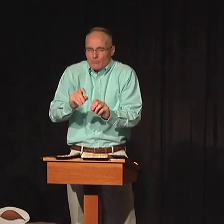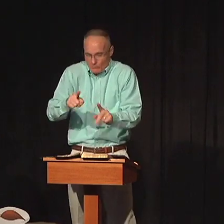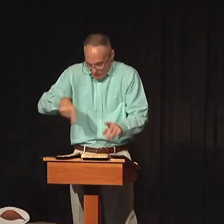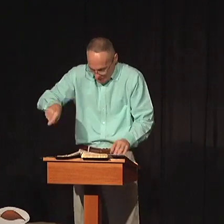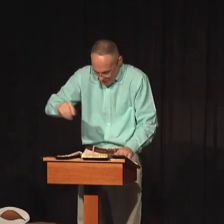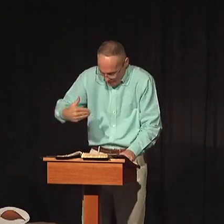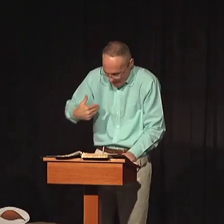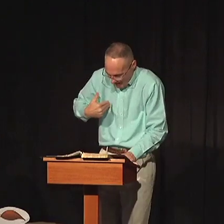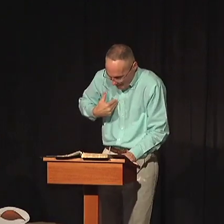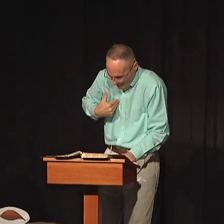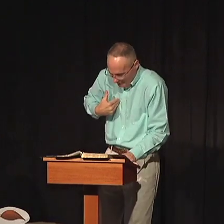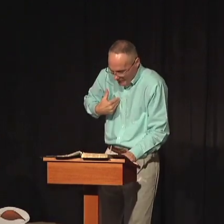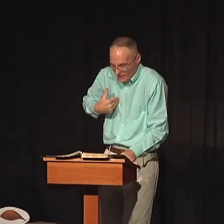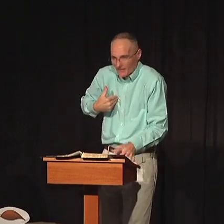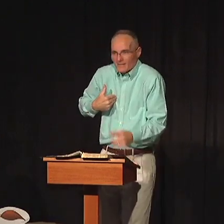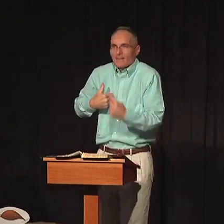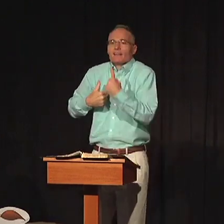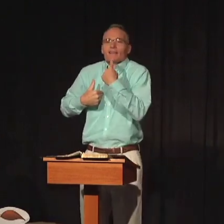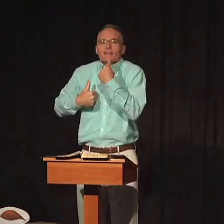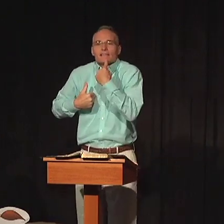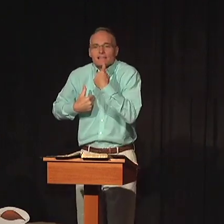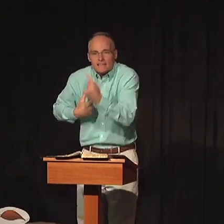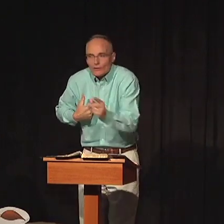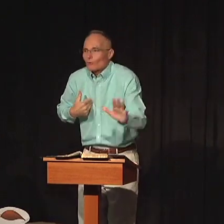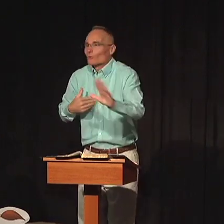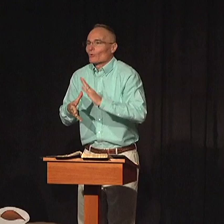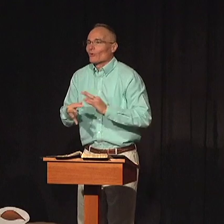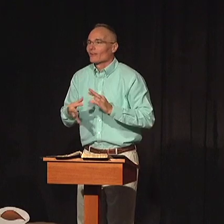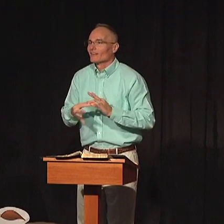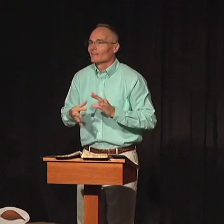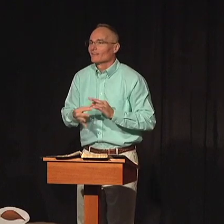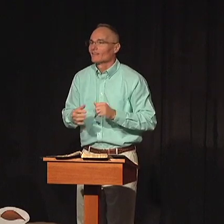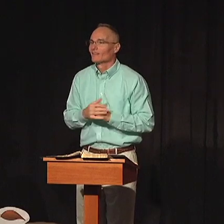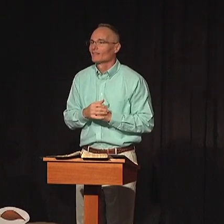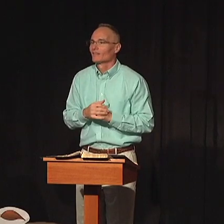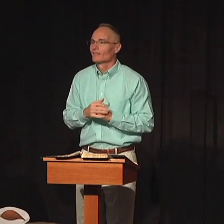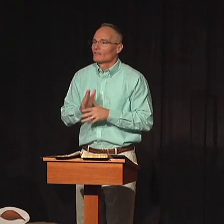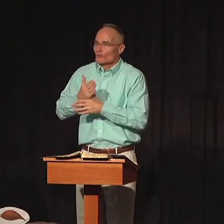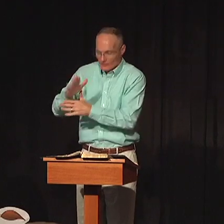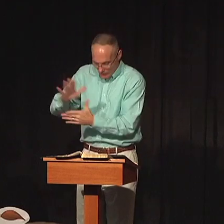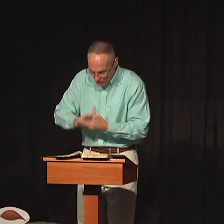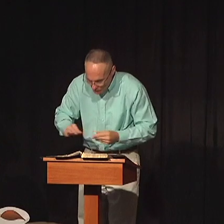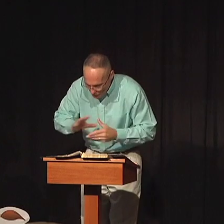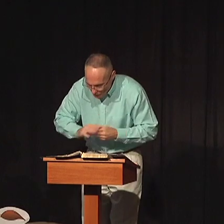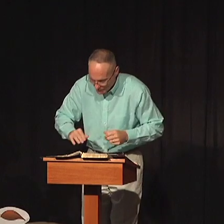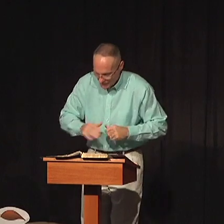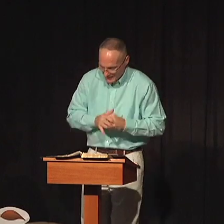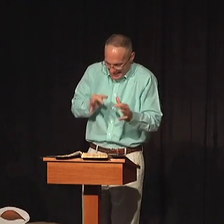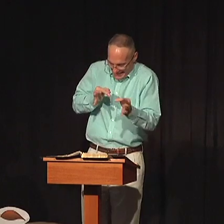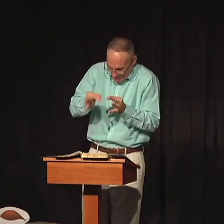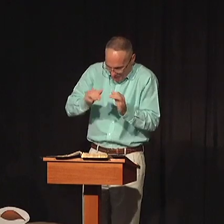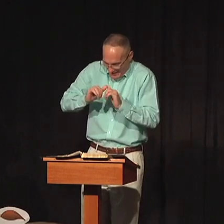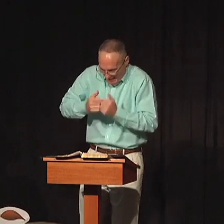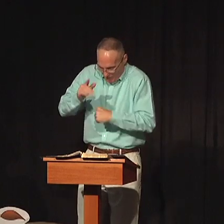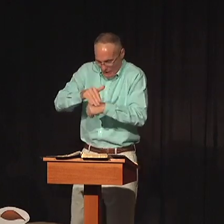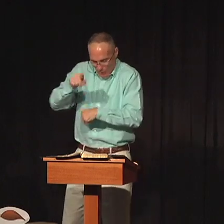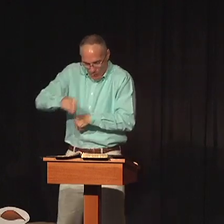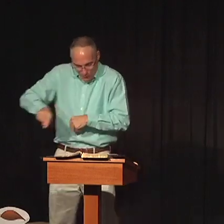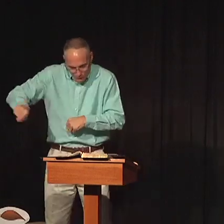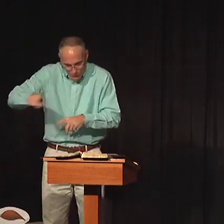Peter says that any opportunity you have, tell your story. Share your story. Explain